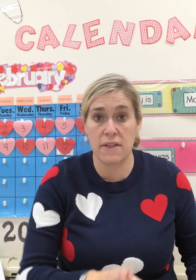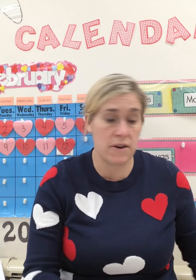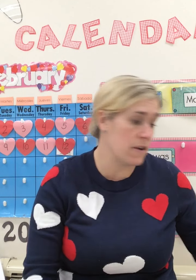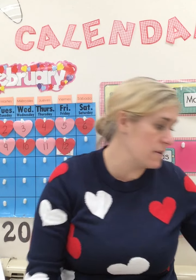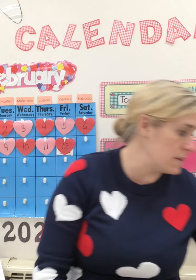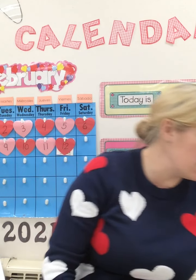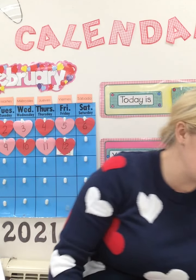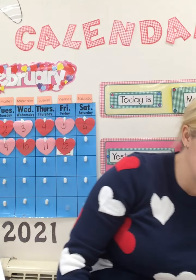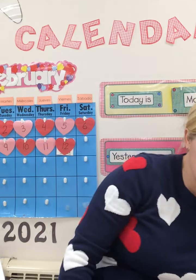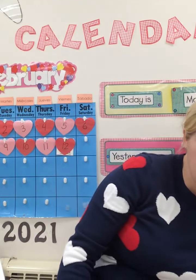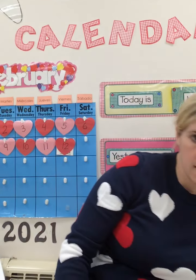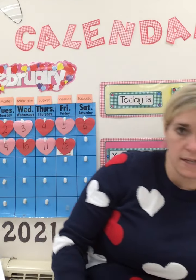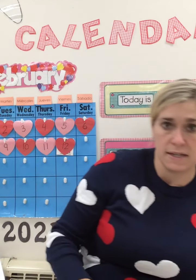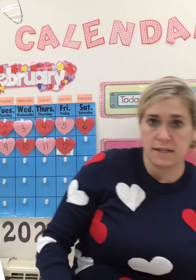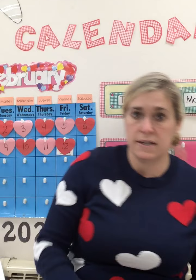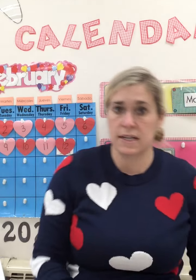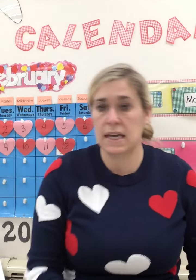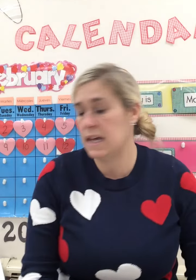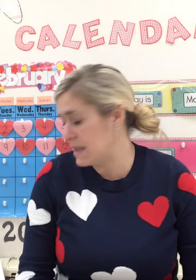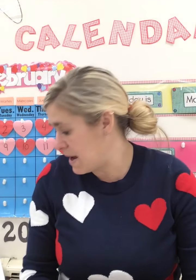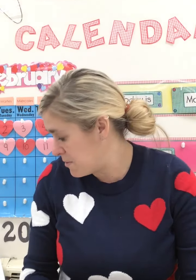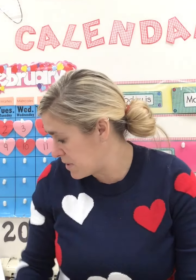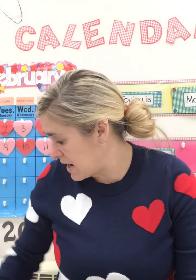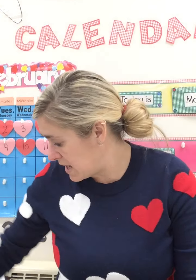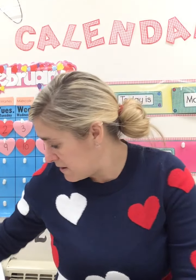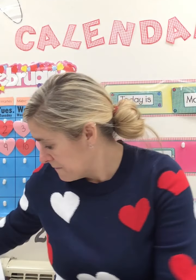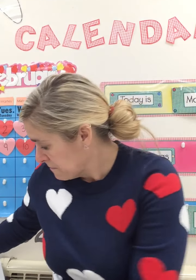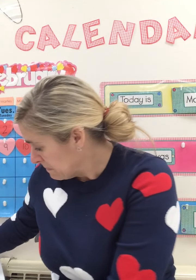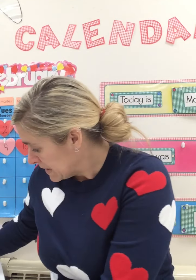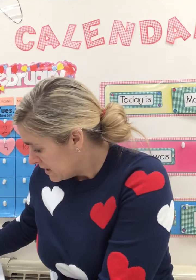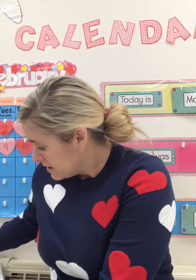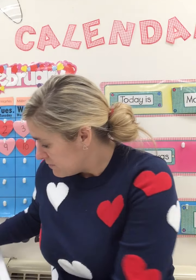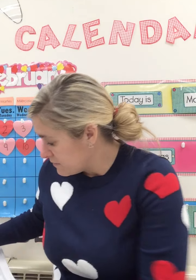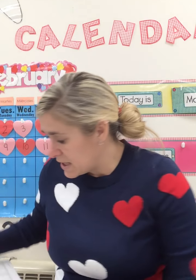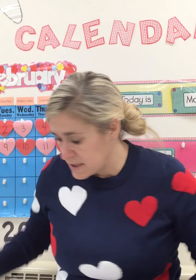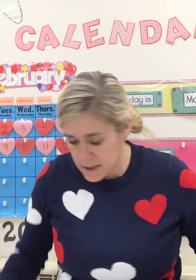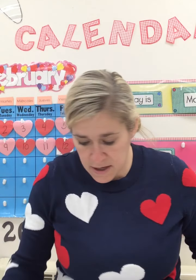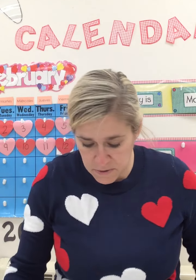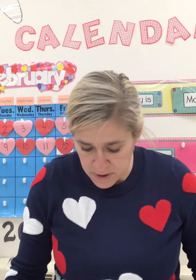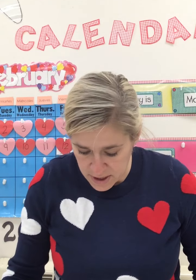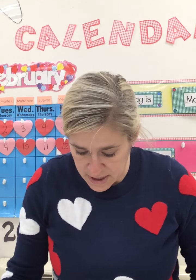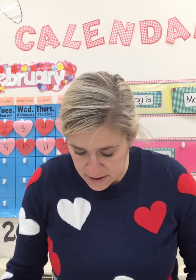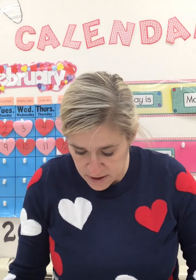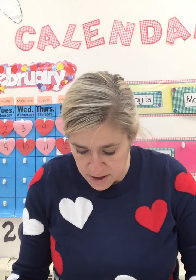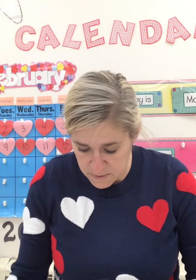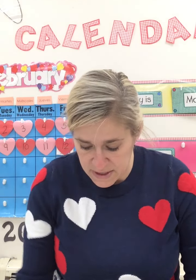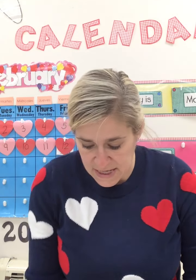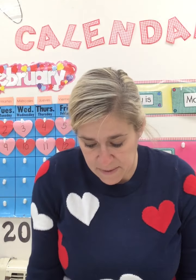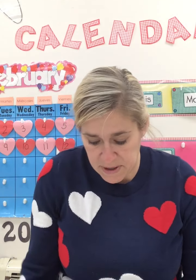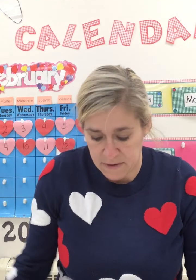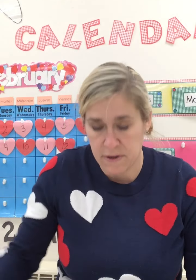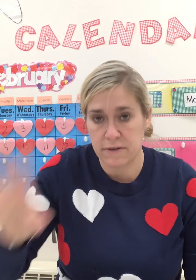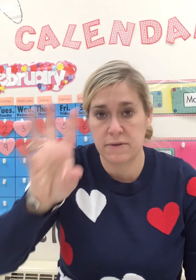together, you're able to get them, okay? Right, we're going to start with tapping words,